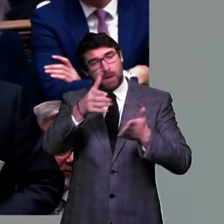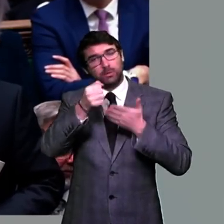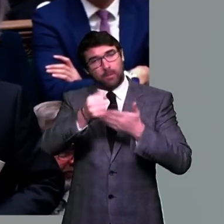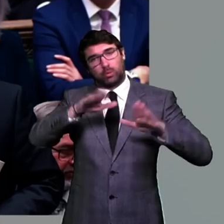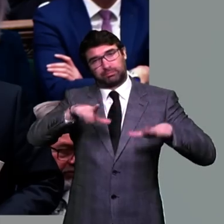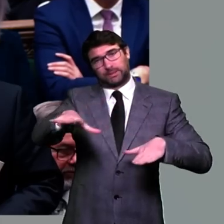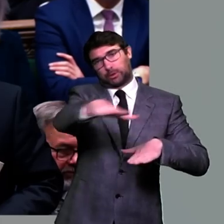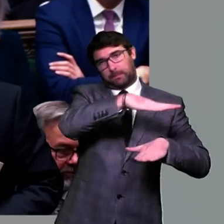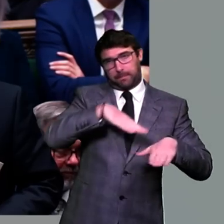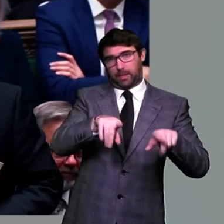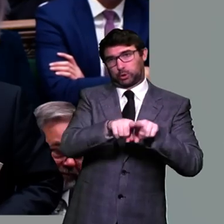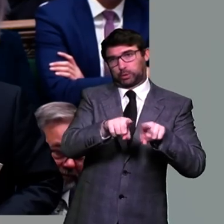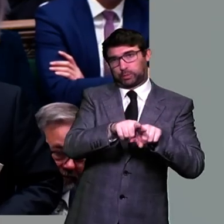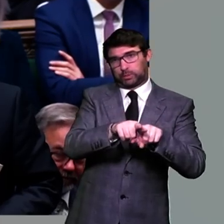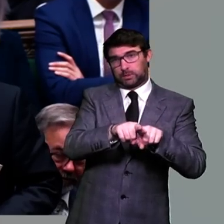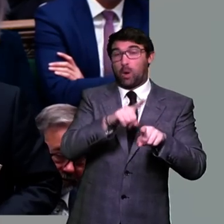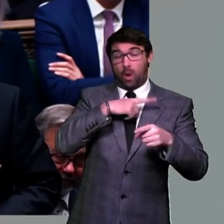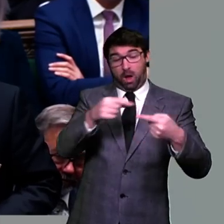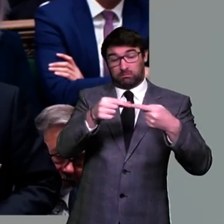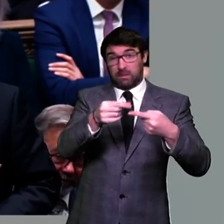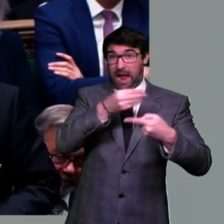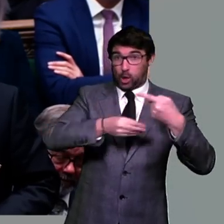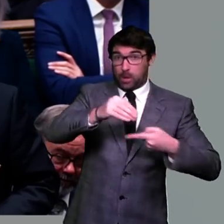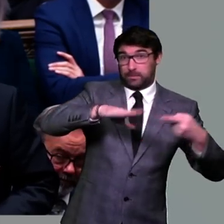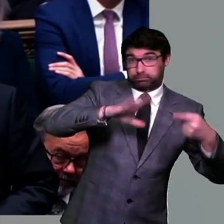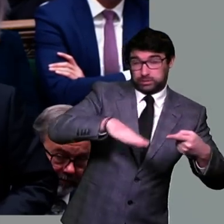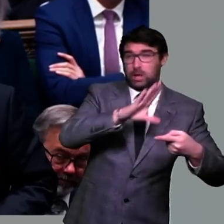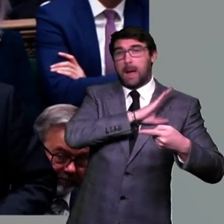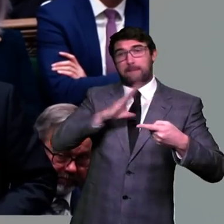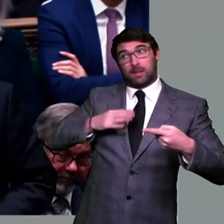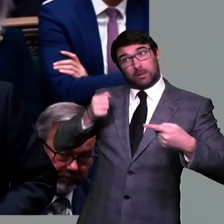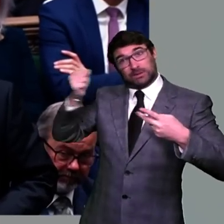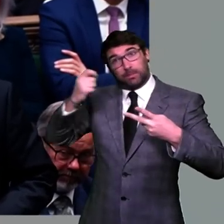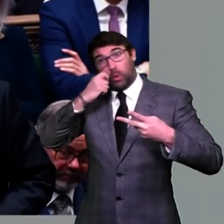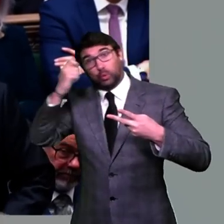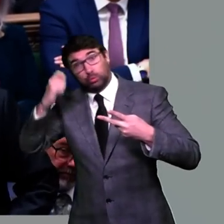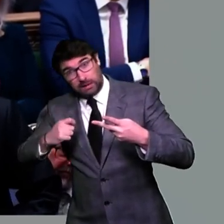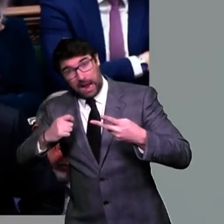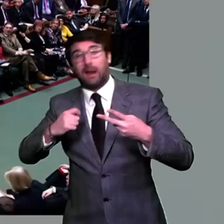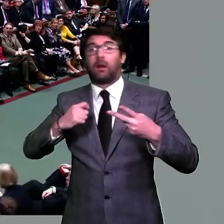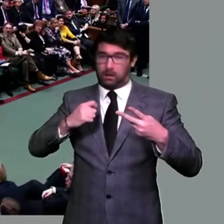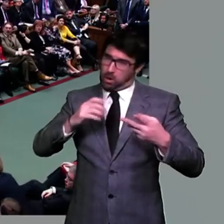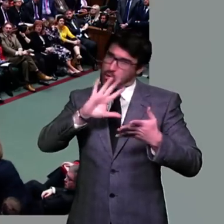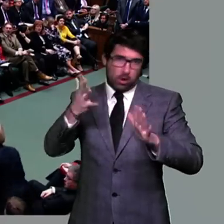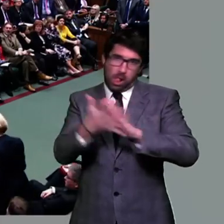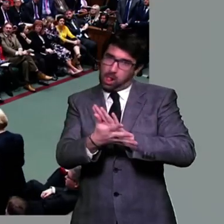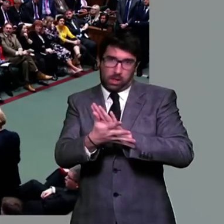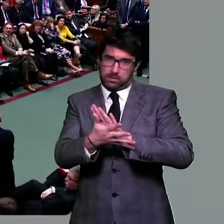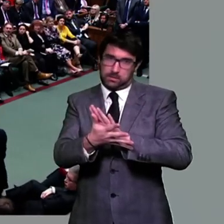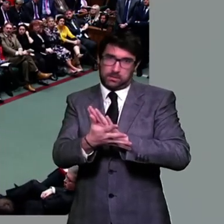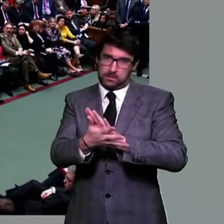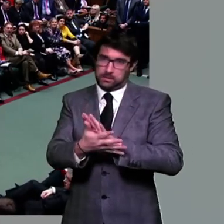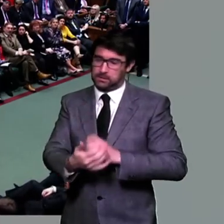the economic and military and political support won't be another casualty under this Prime Minister?